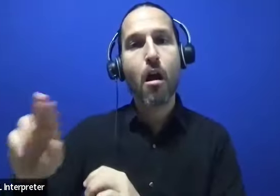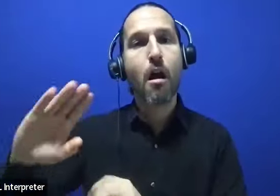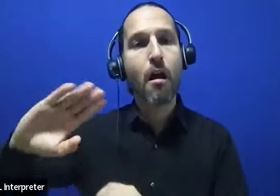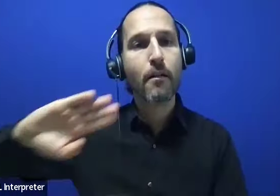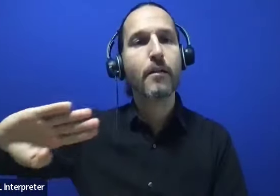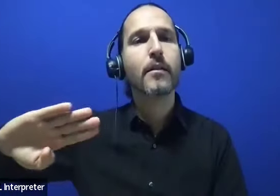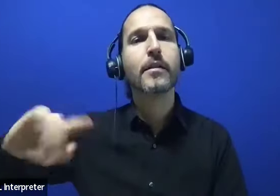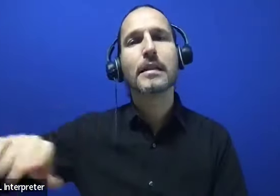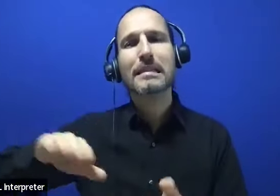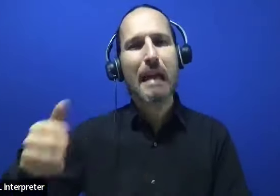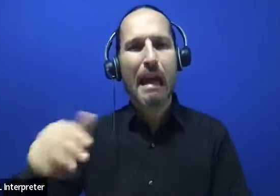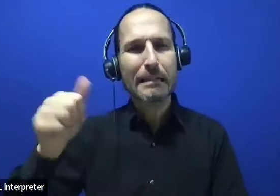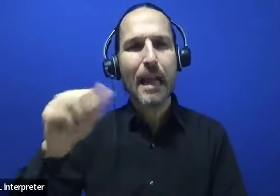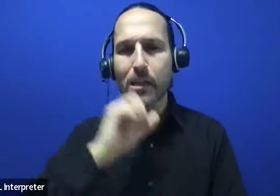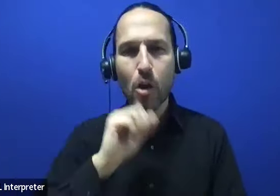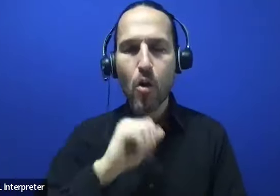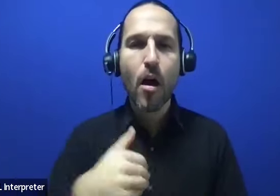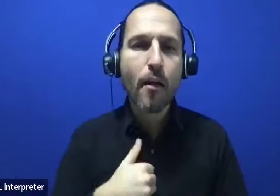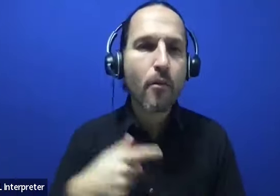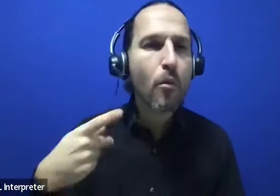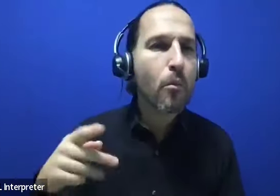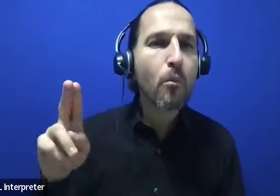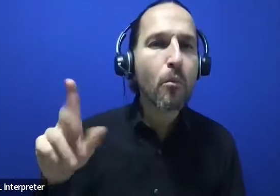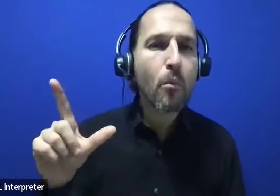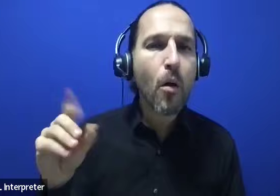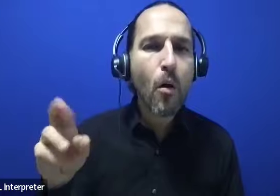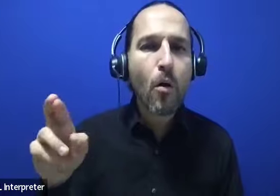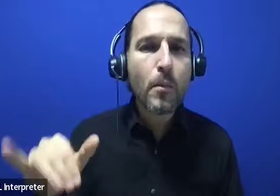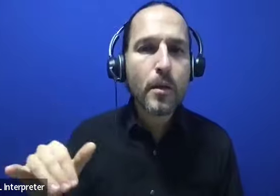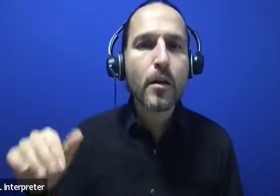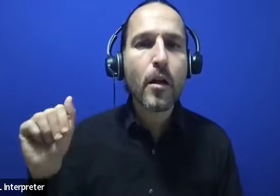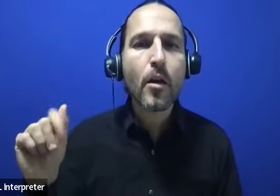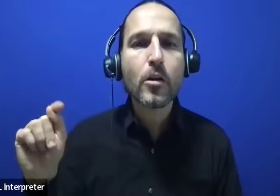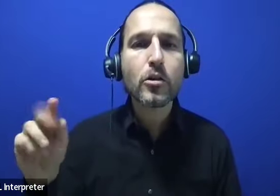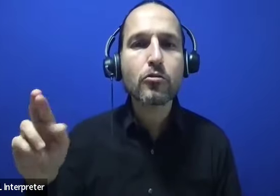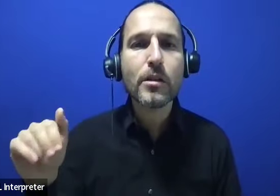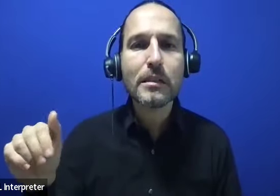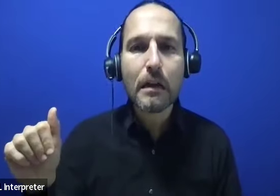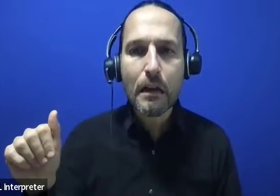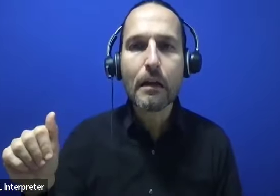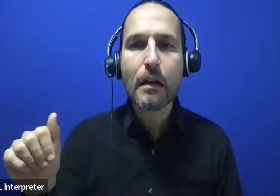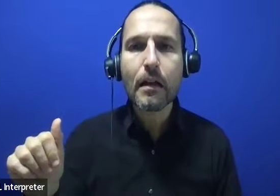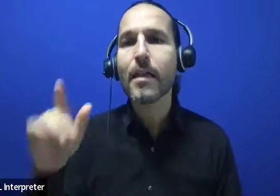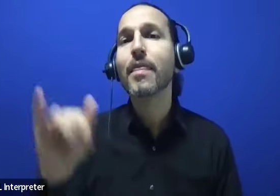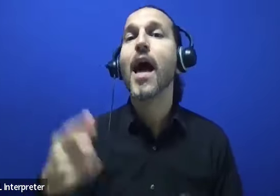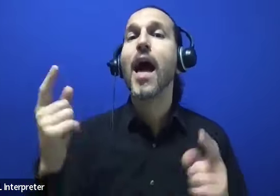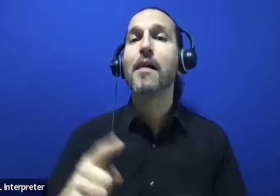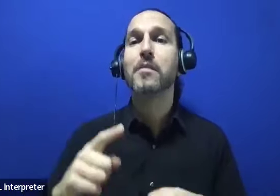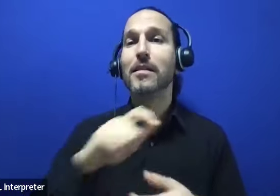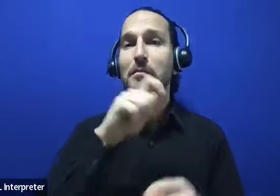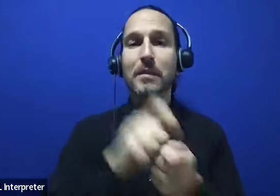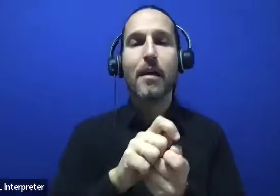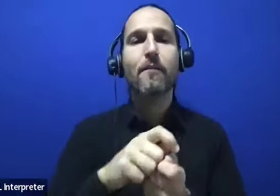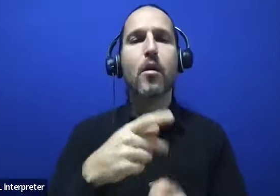He died from what's known as pulmonary atresia of collateral arteries. This is when the pulmonary artery